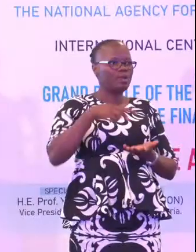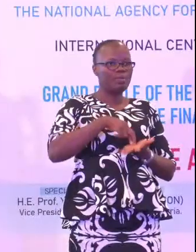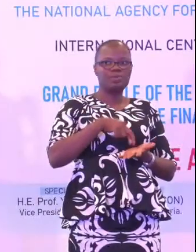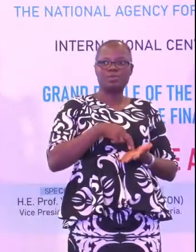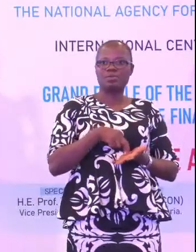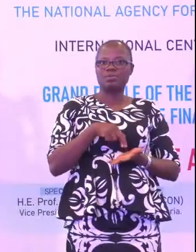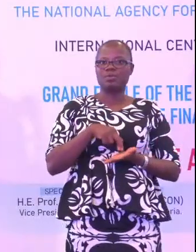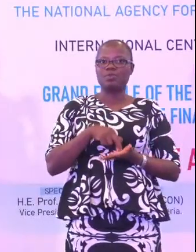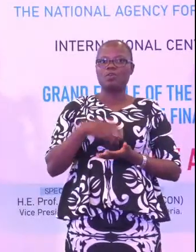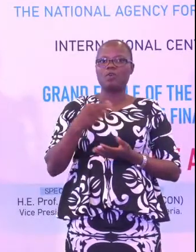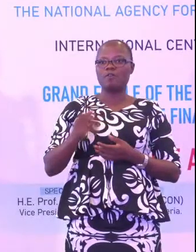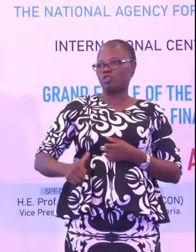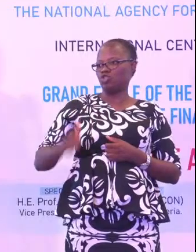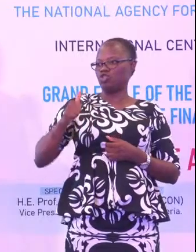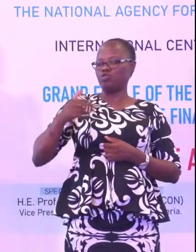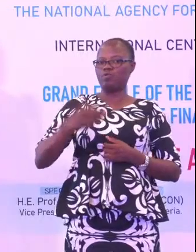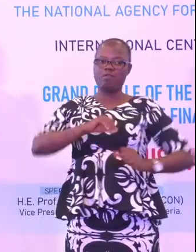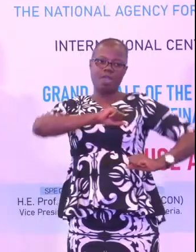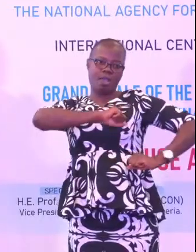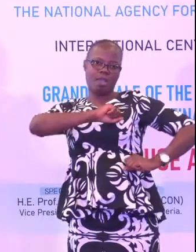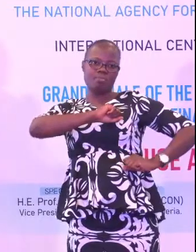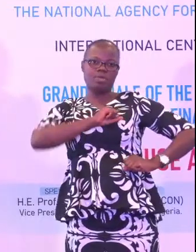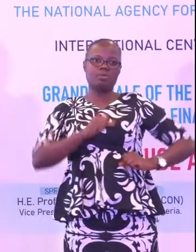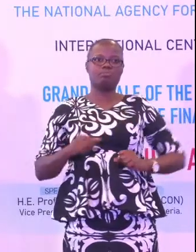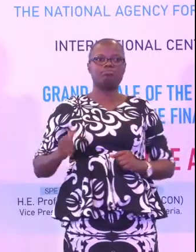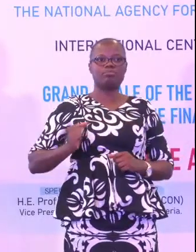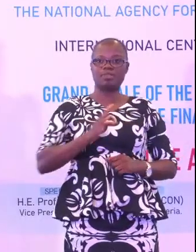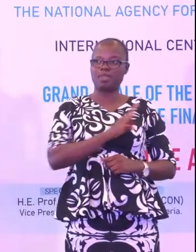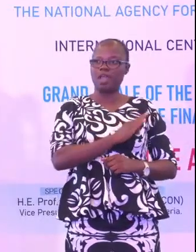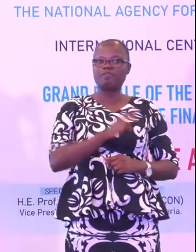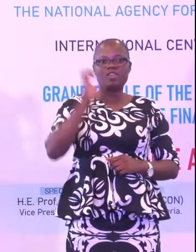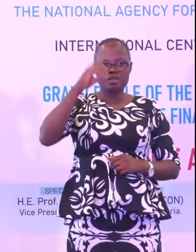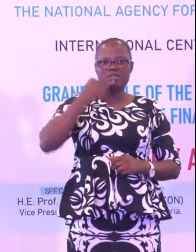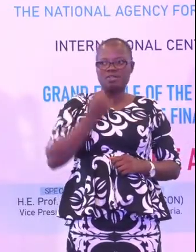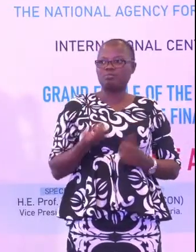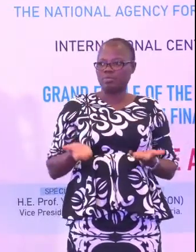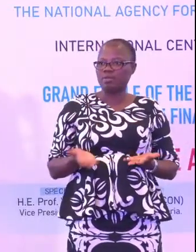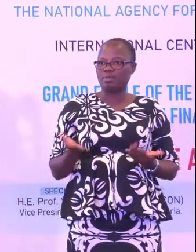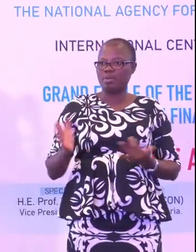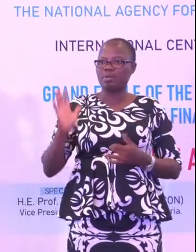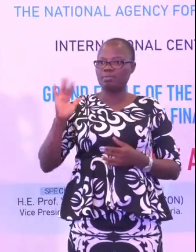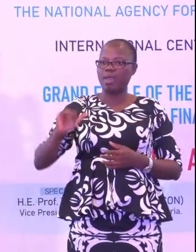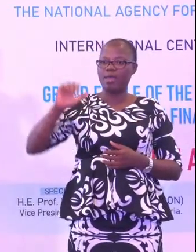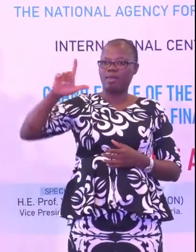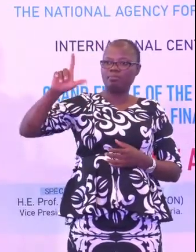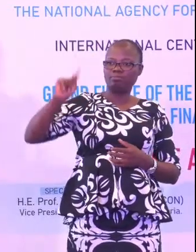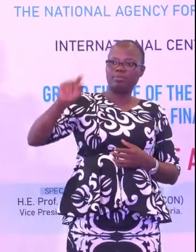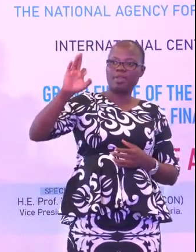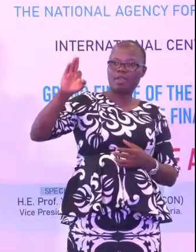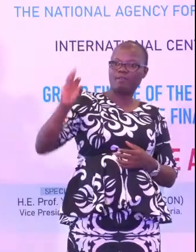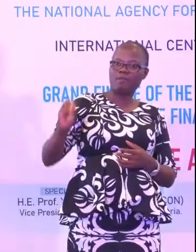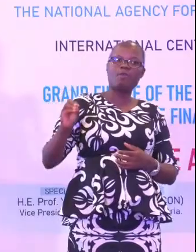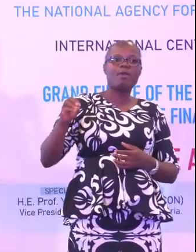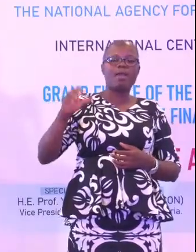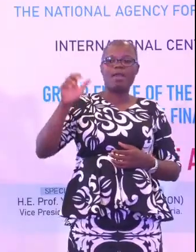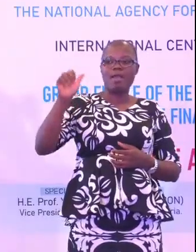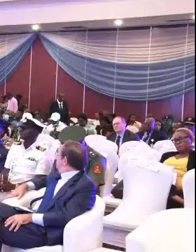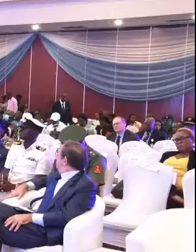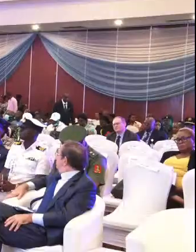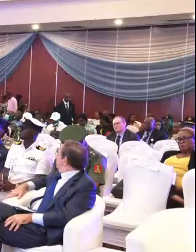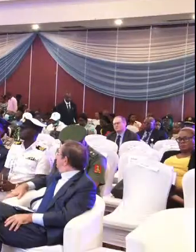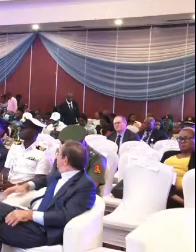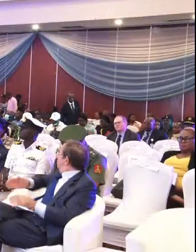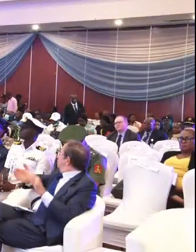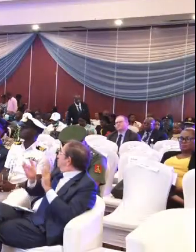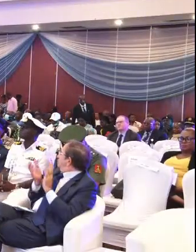representative of the Chief of Army Staff, he is represented here today by Lieutenant Colonel F.O. Atakeli. You're